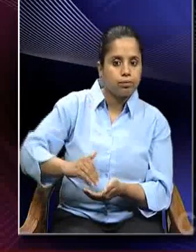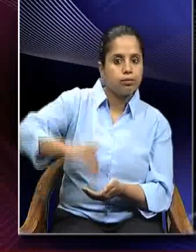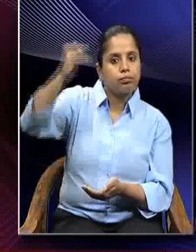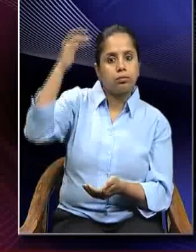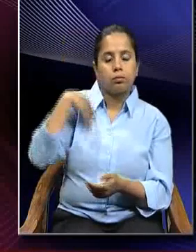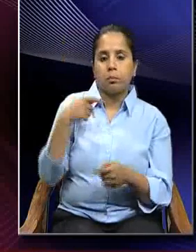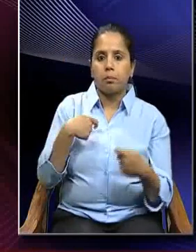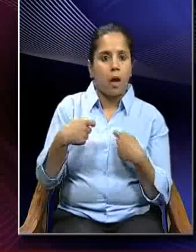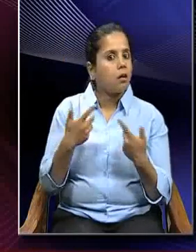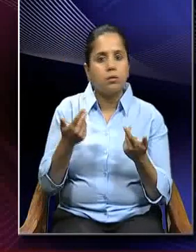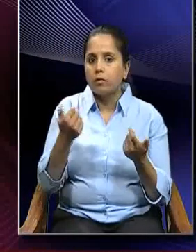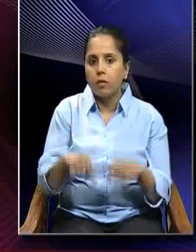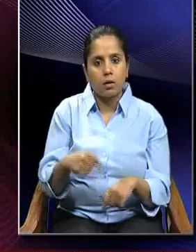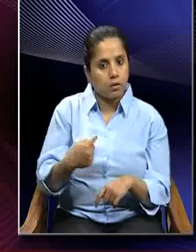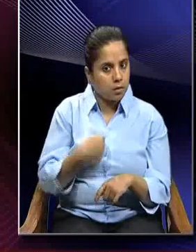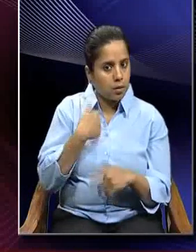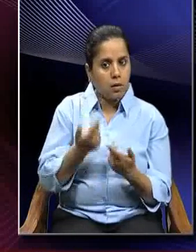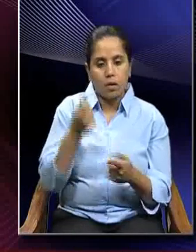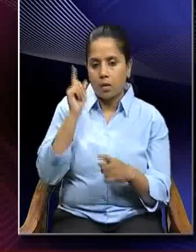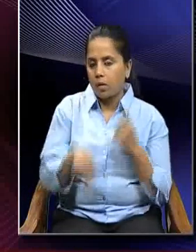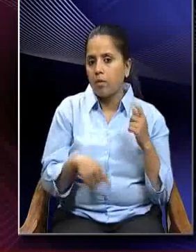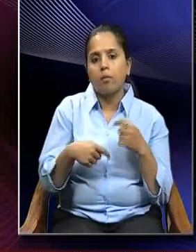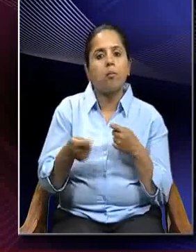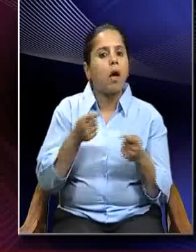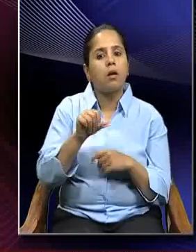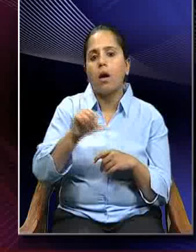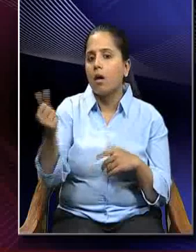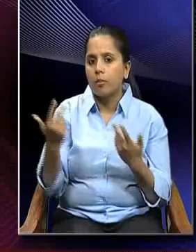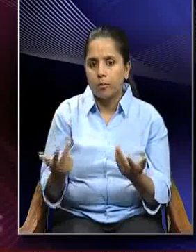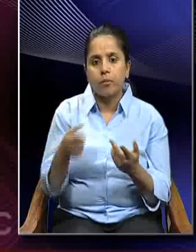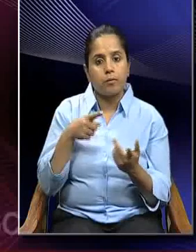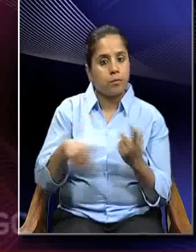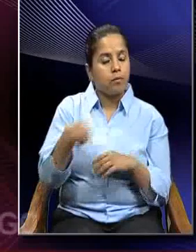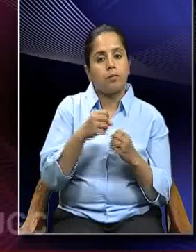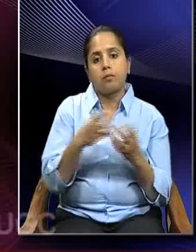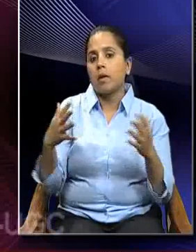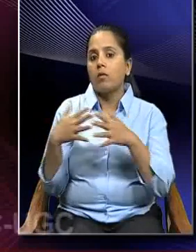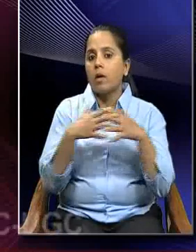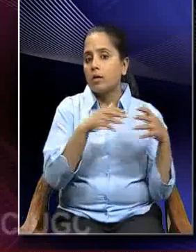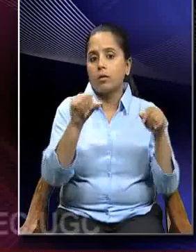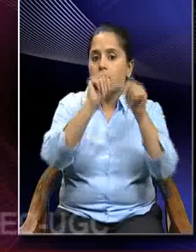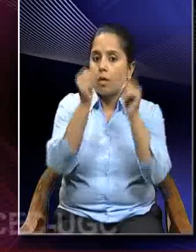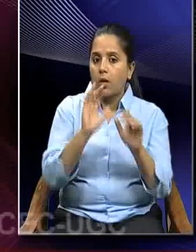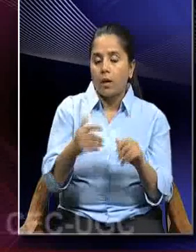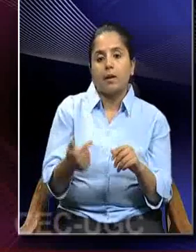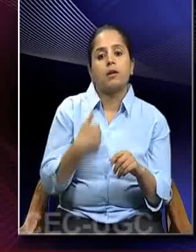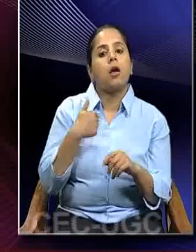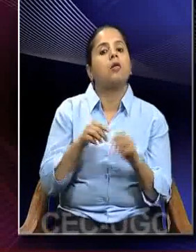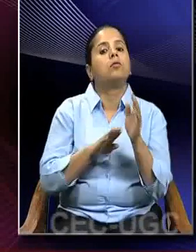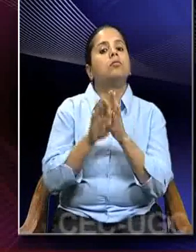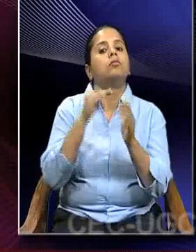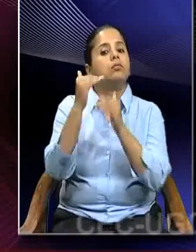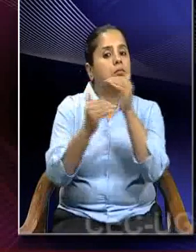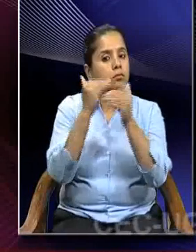cannot manage ourselves, we can't manage others. So among many other Western models of self-development,